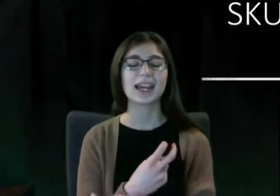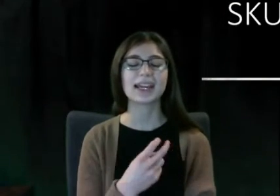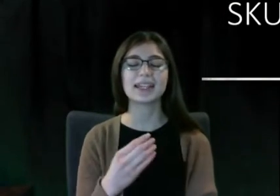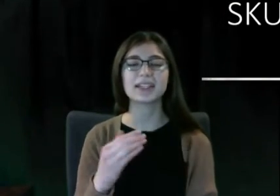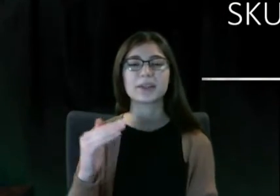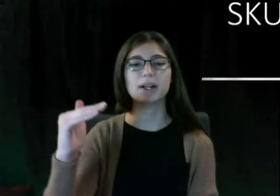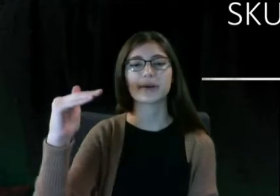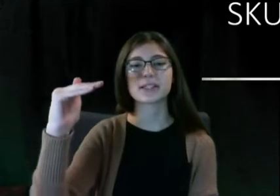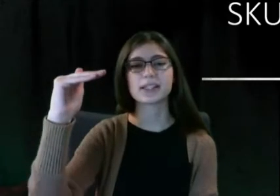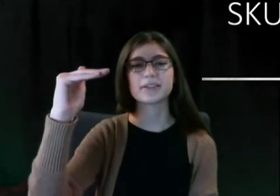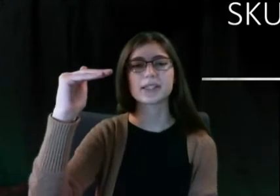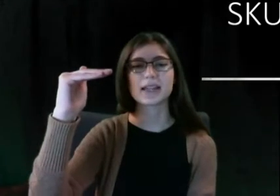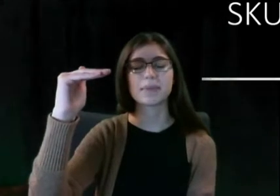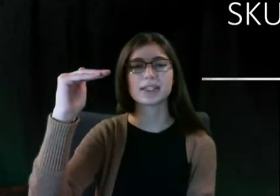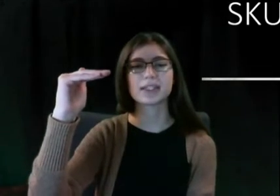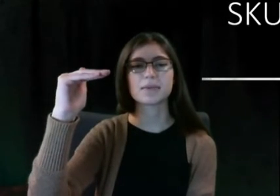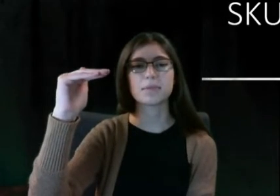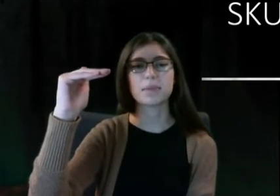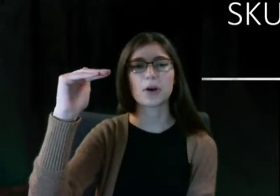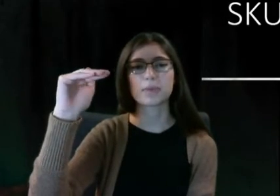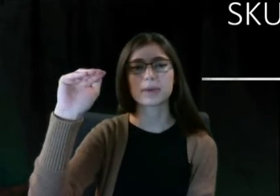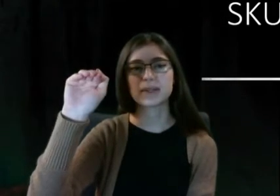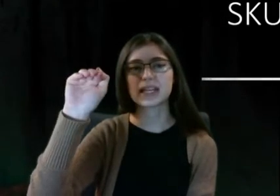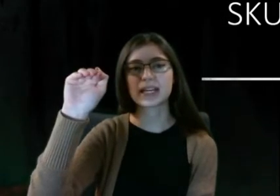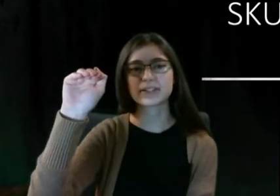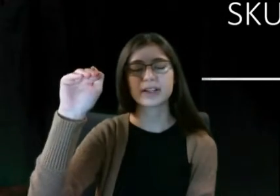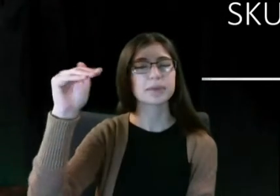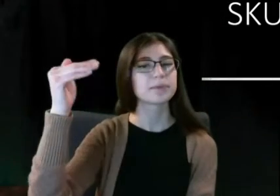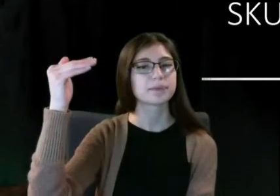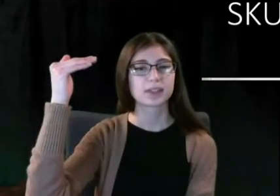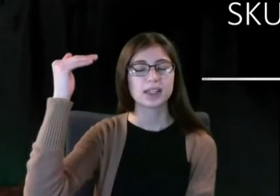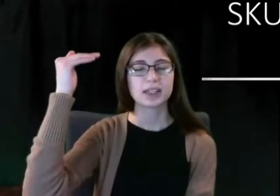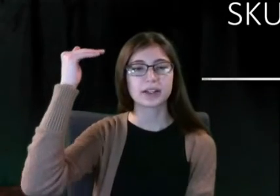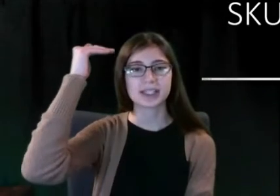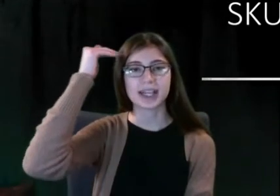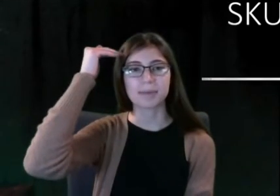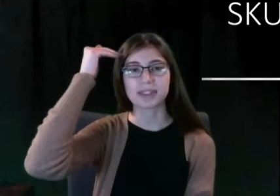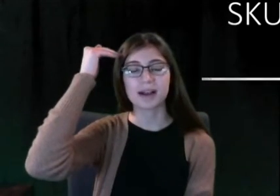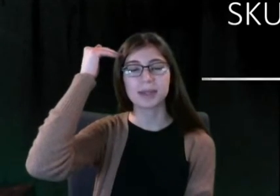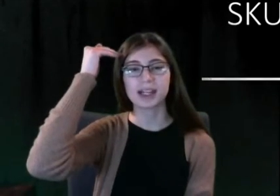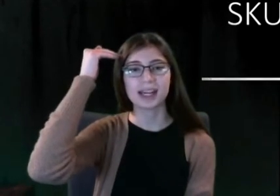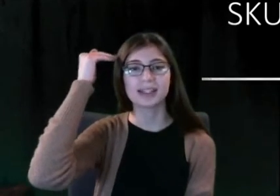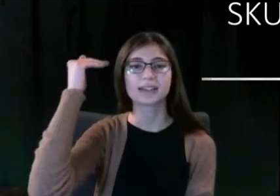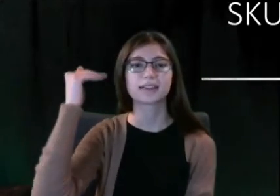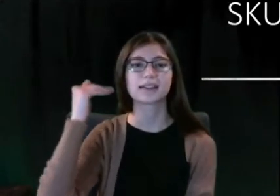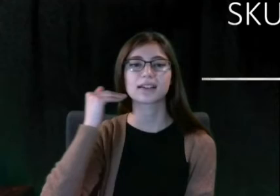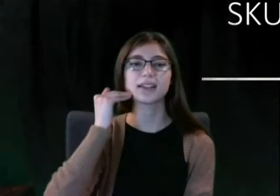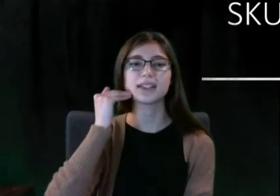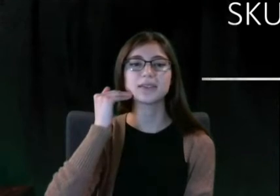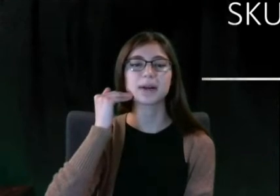then you are going to use a bent open B hand shape. You're going to tap the top of your head and then the bottom of your